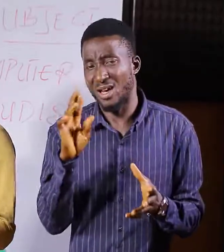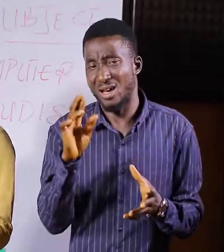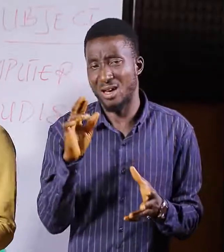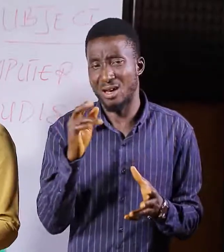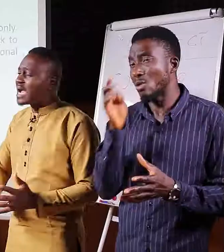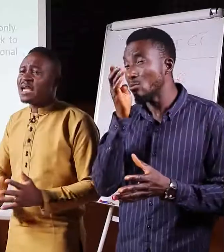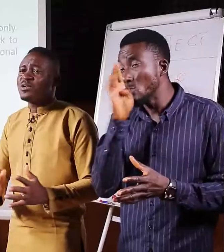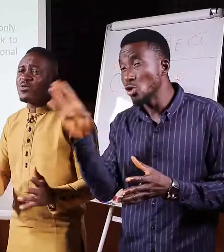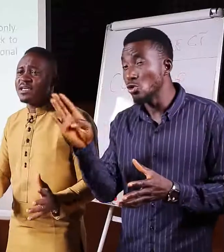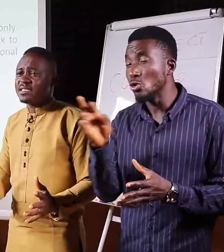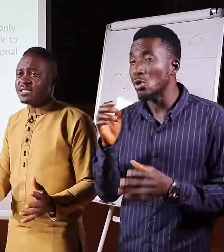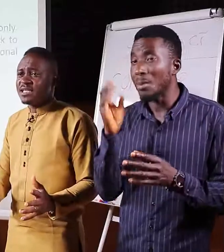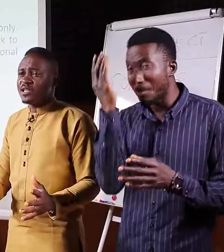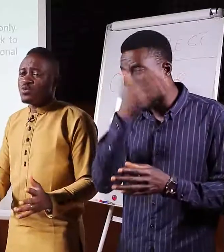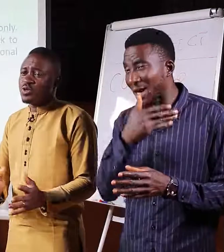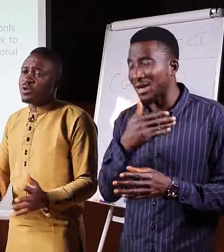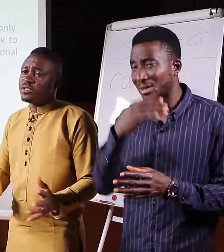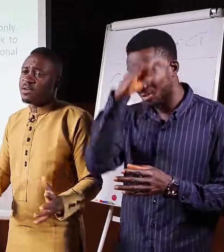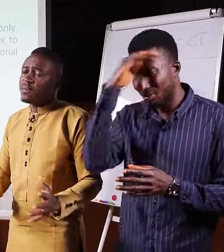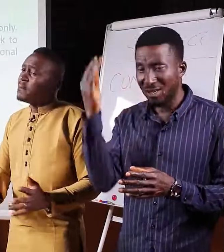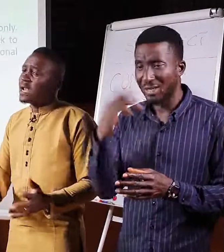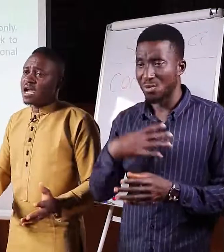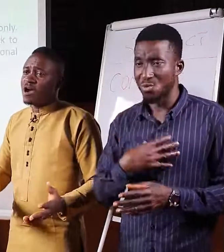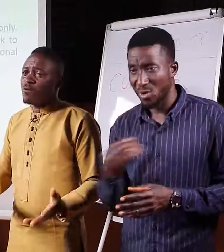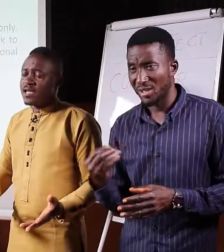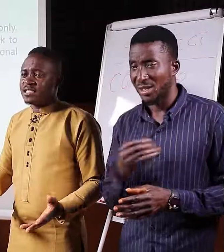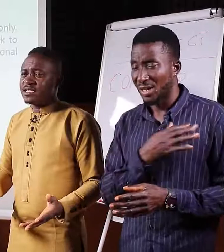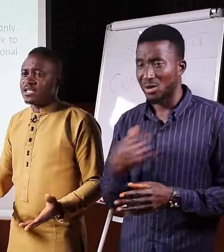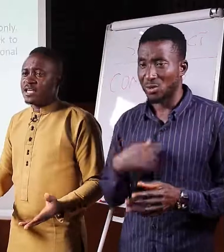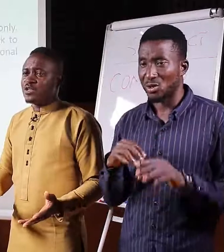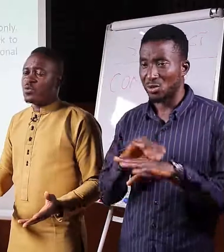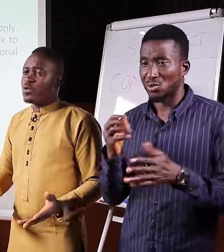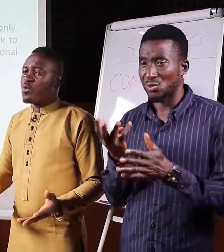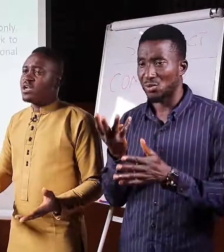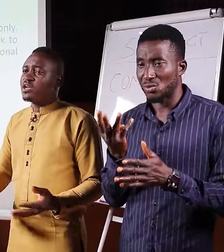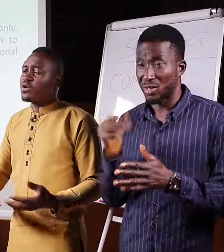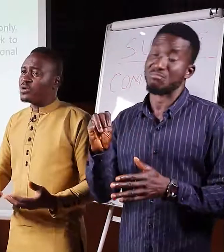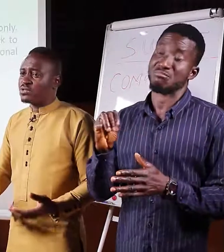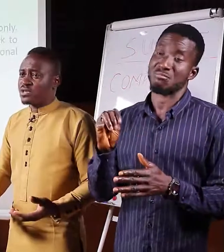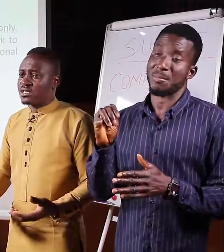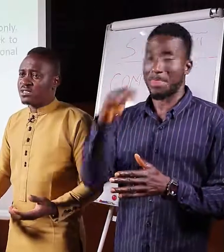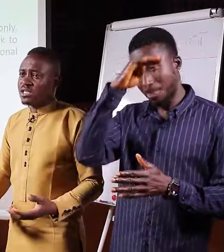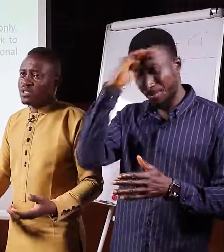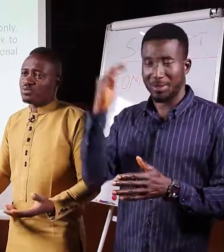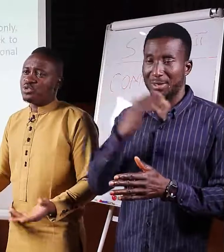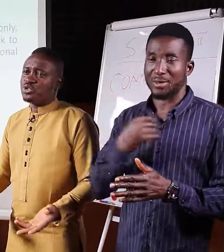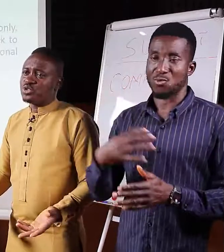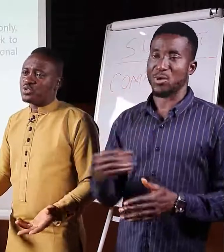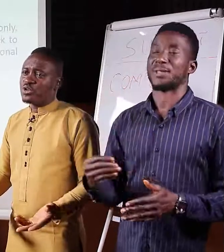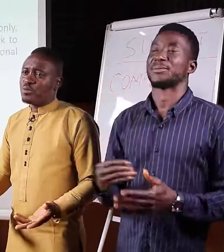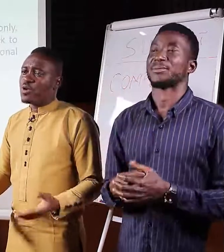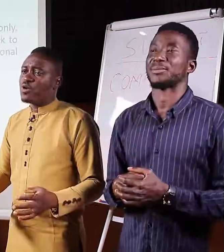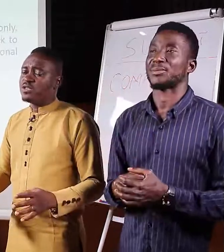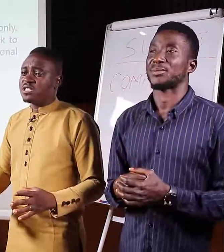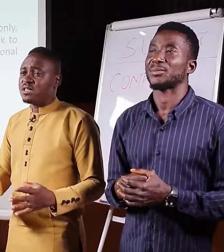the blue, the black, and the white. So we call them black and white. So when you're wearing a colored dress, it would not